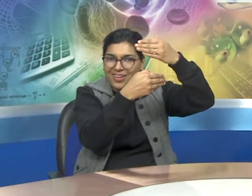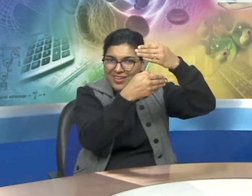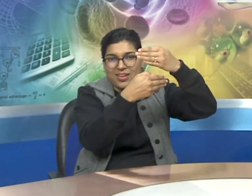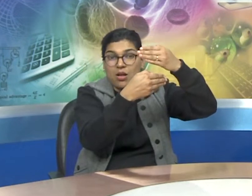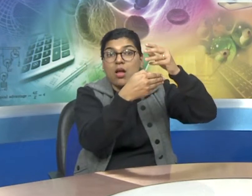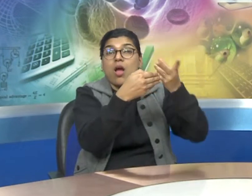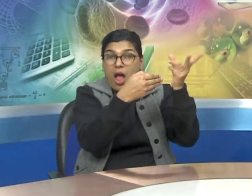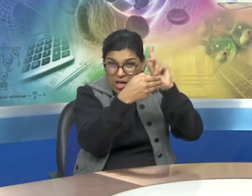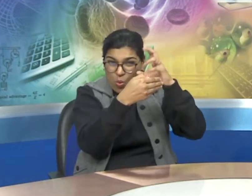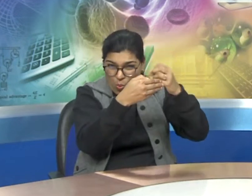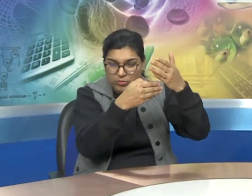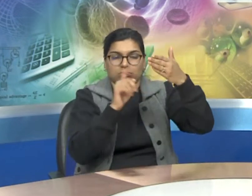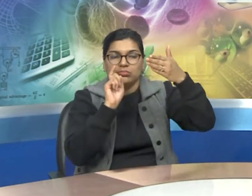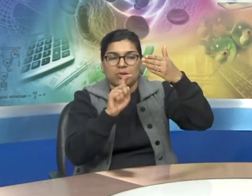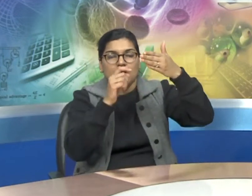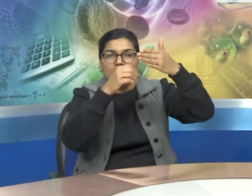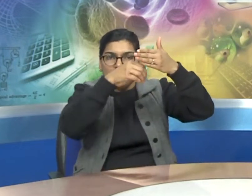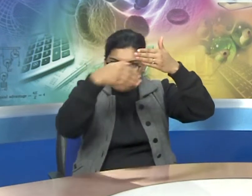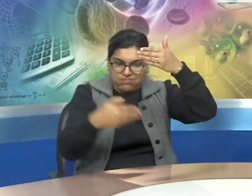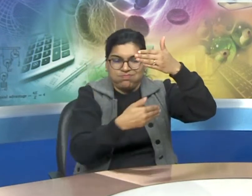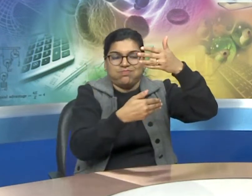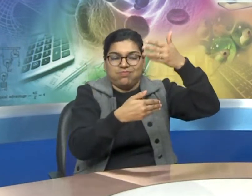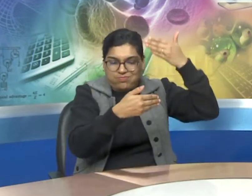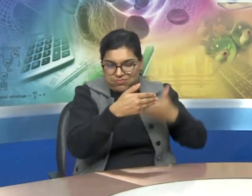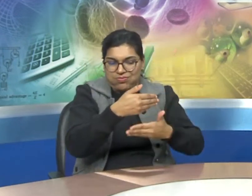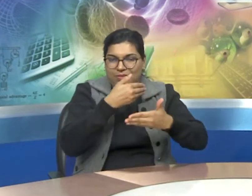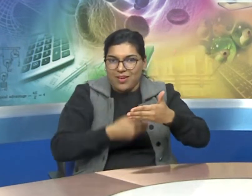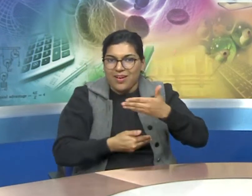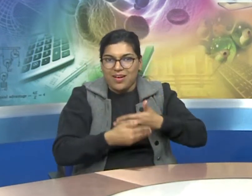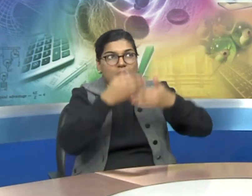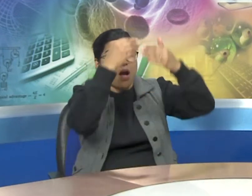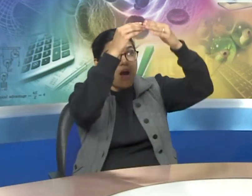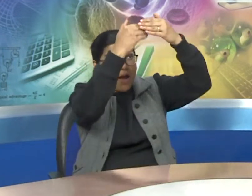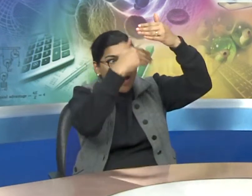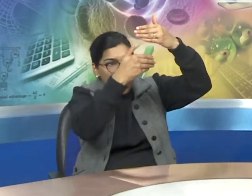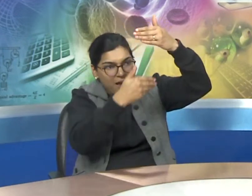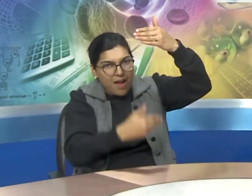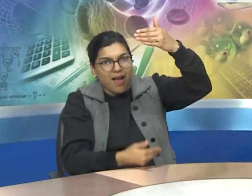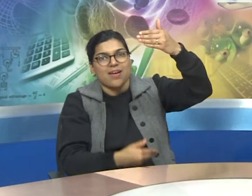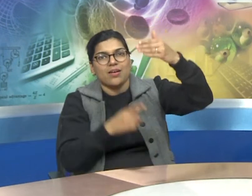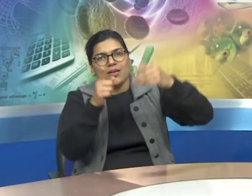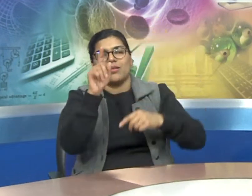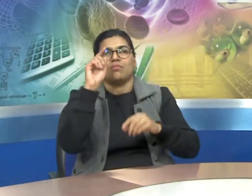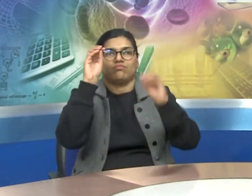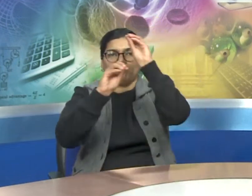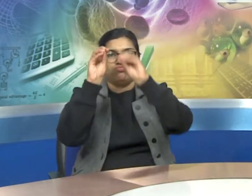You can insert anything or you can also edit anything, but for that you need your mouse.